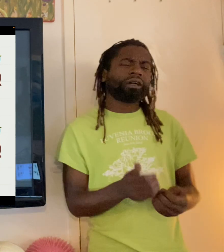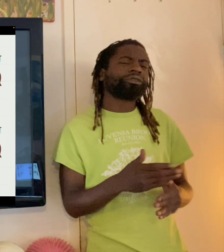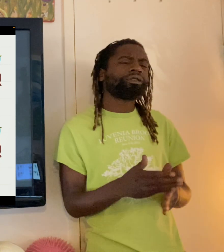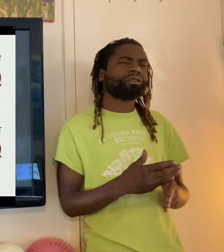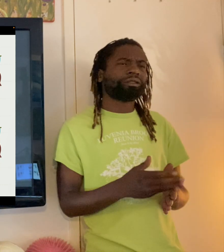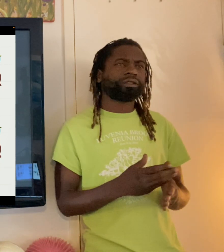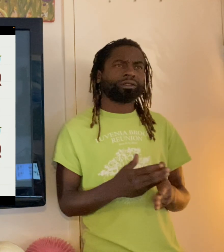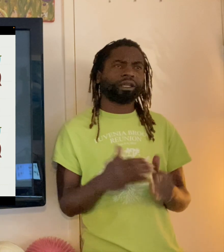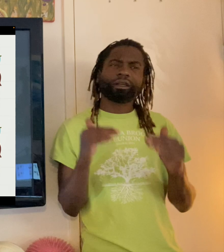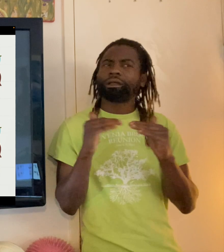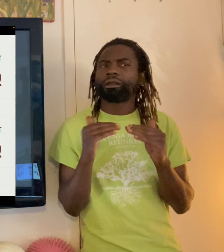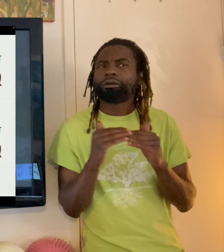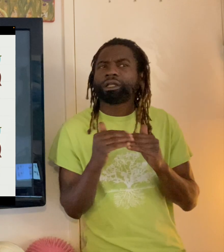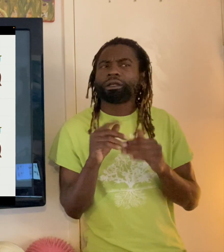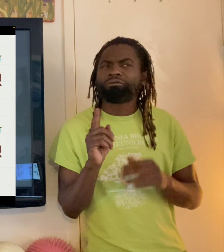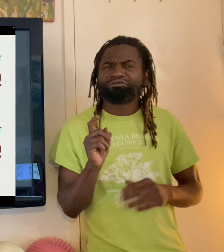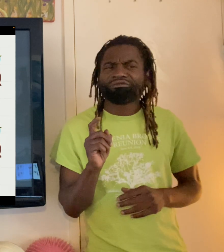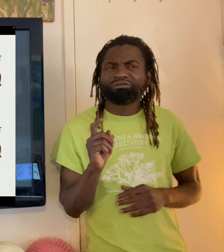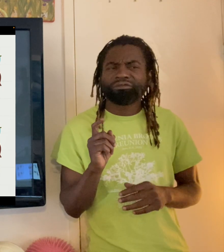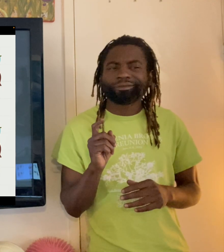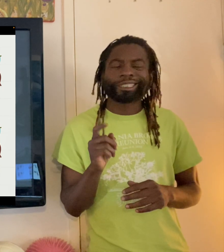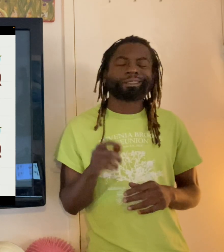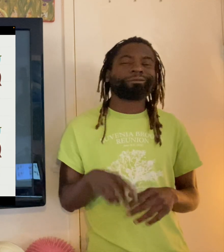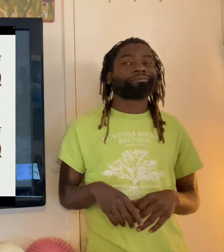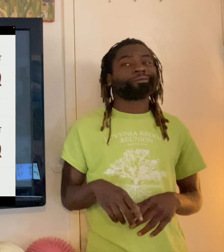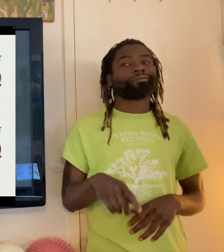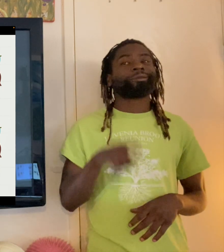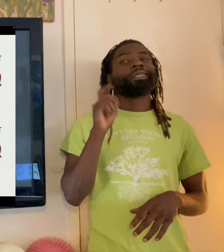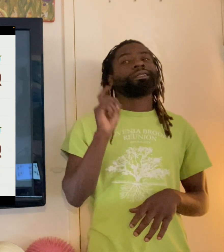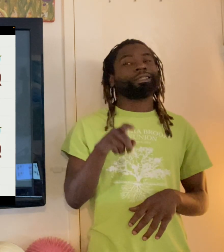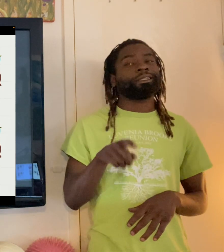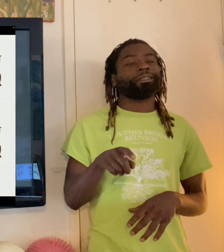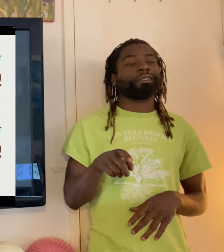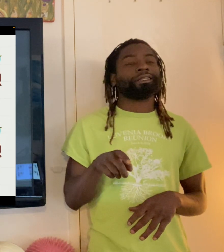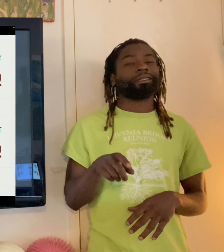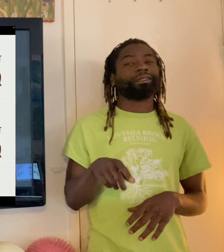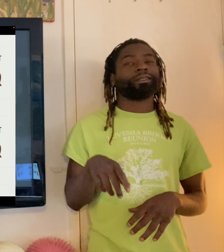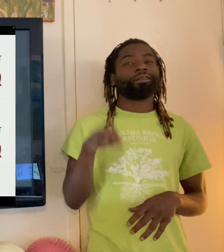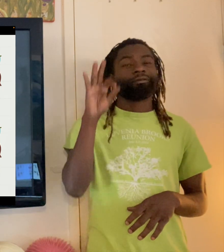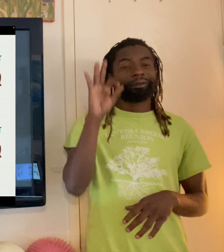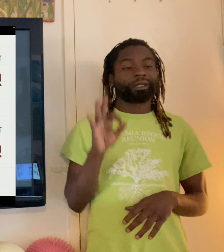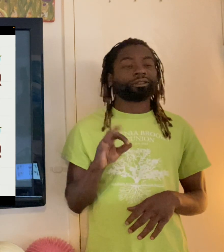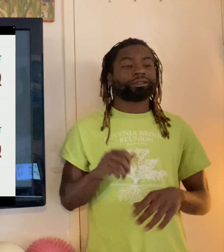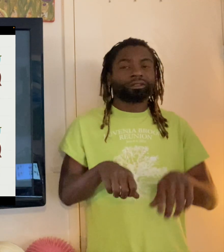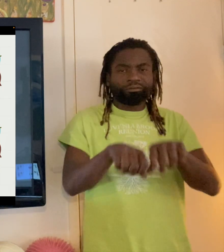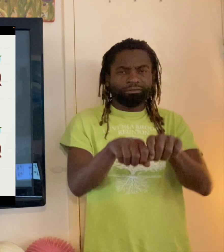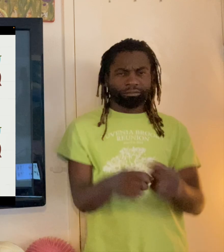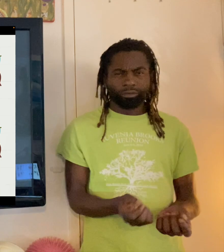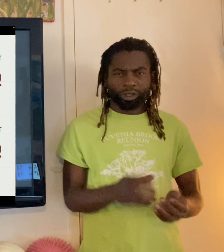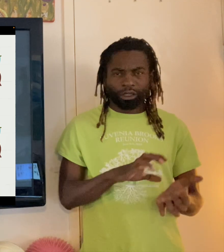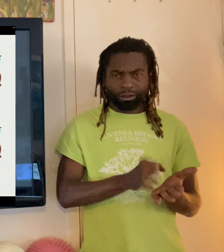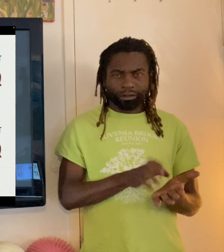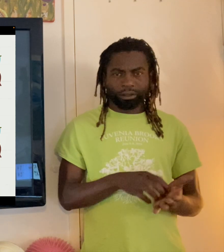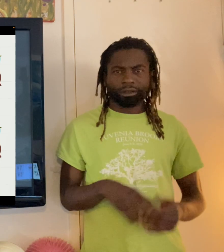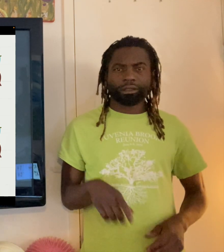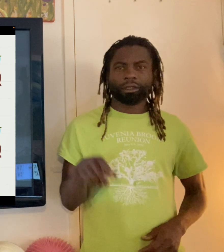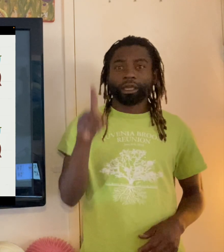It looks like we're going to have to make some fractions and break the cookies in half.